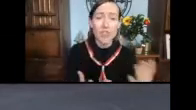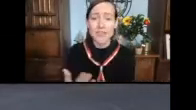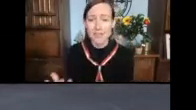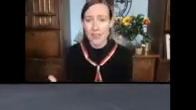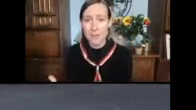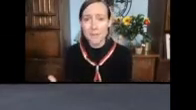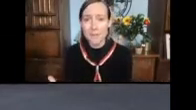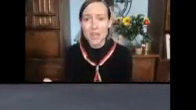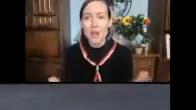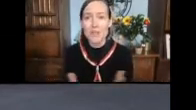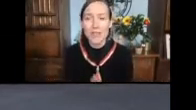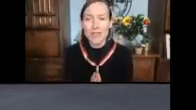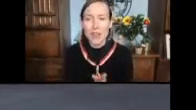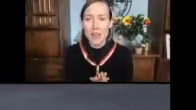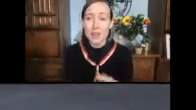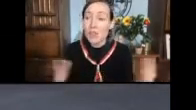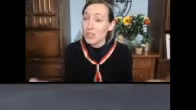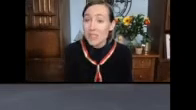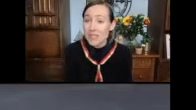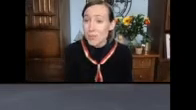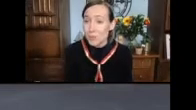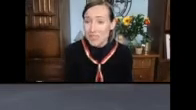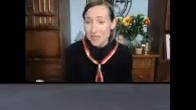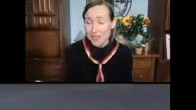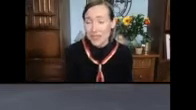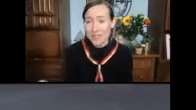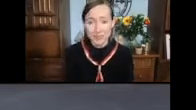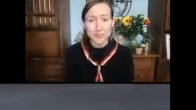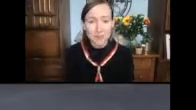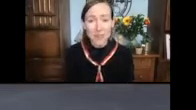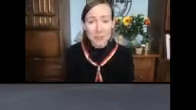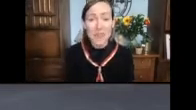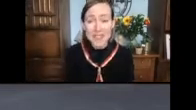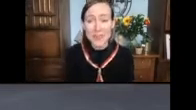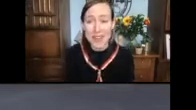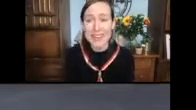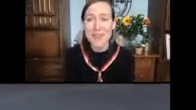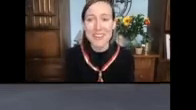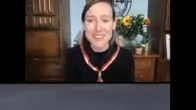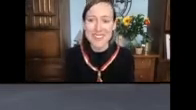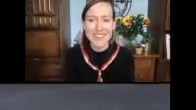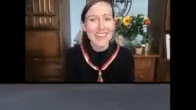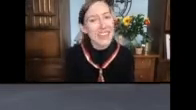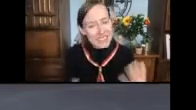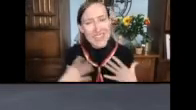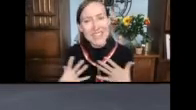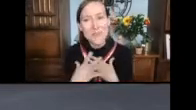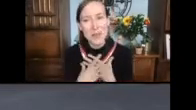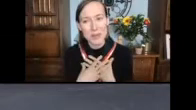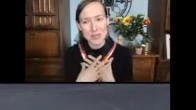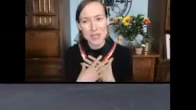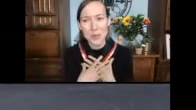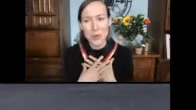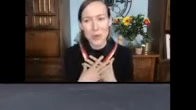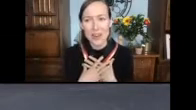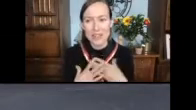are the same, but certain signs will be different. But that's why, because it's nice to be able to